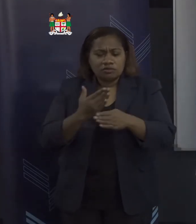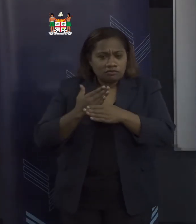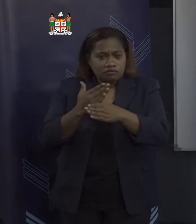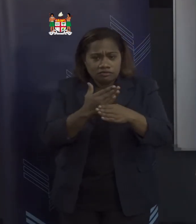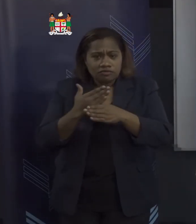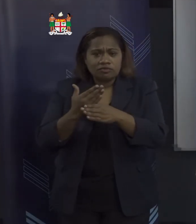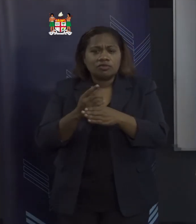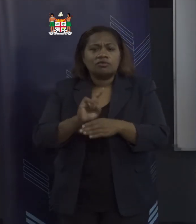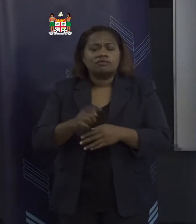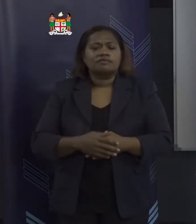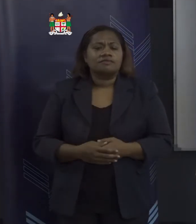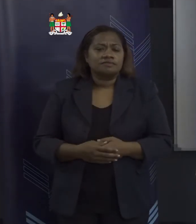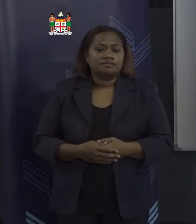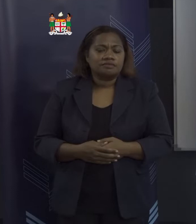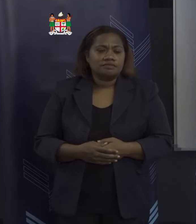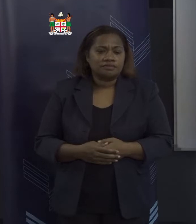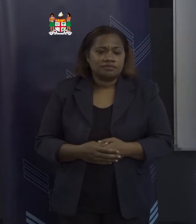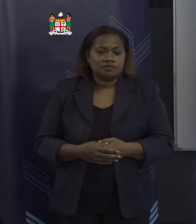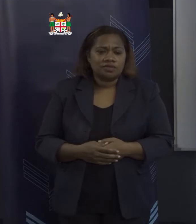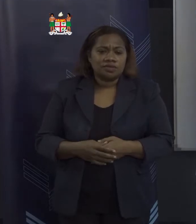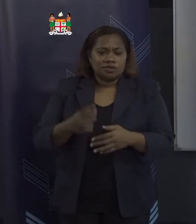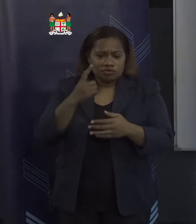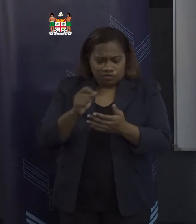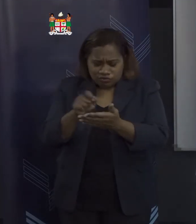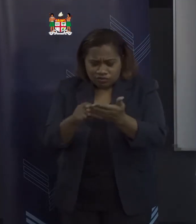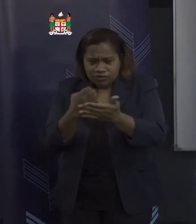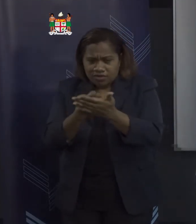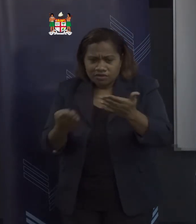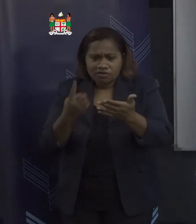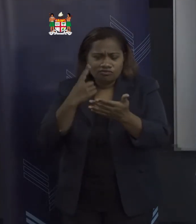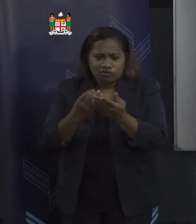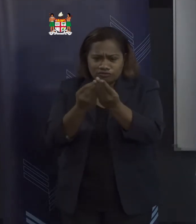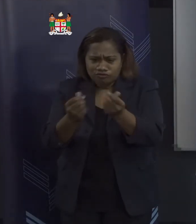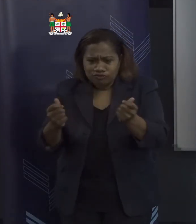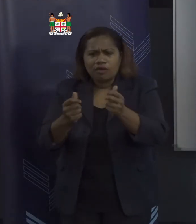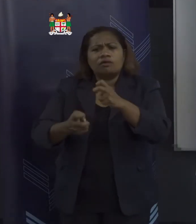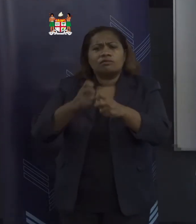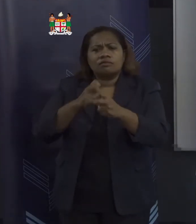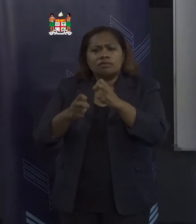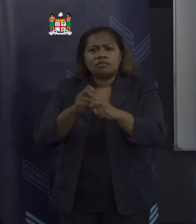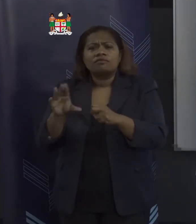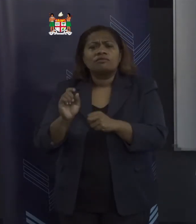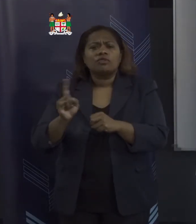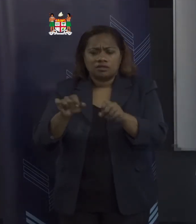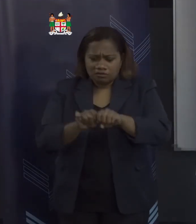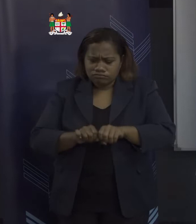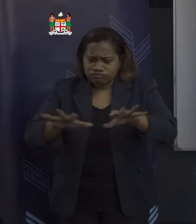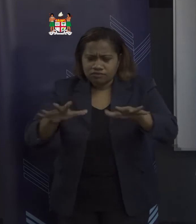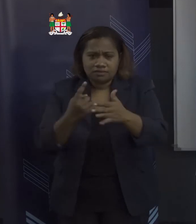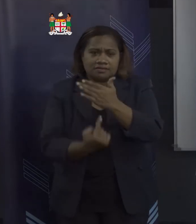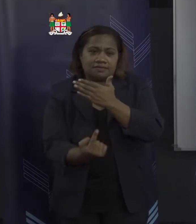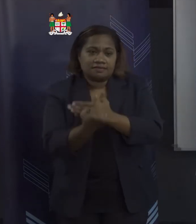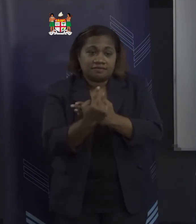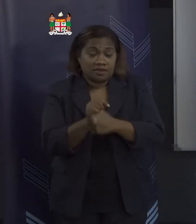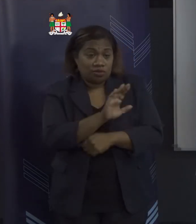for resolutions to counter global problems such as the disruptions caused by the pandemic. Your research